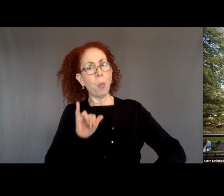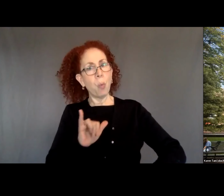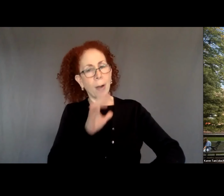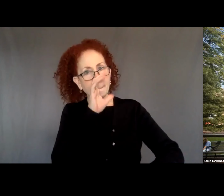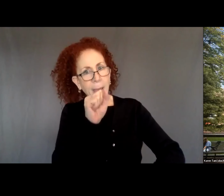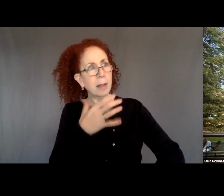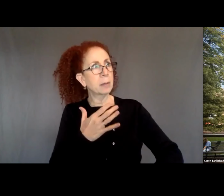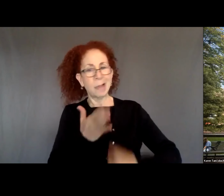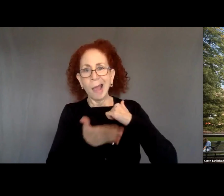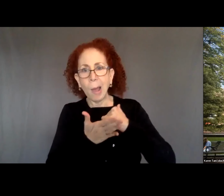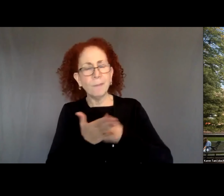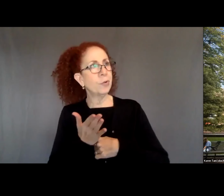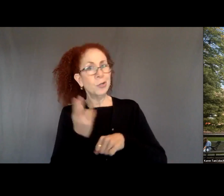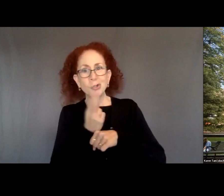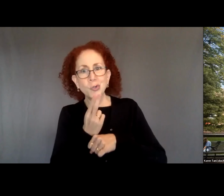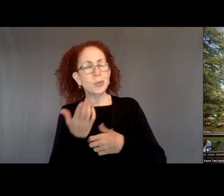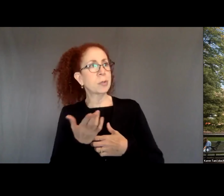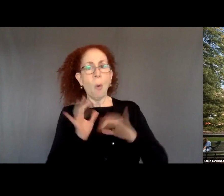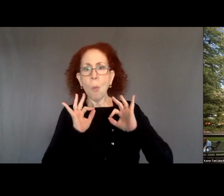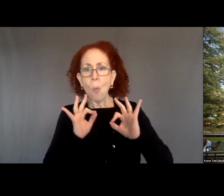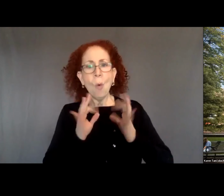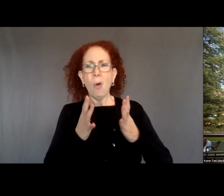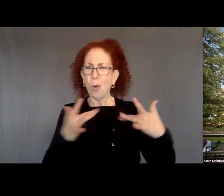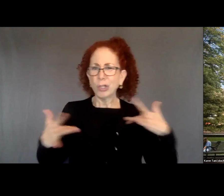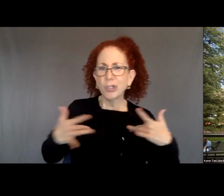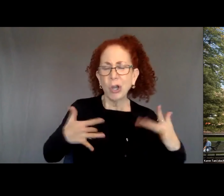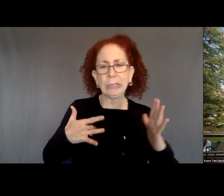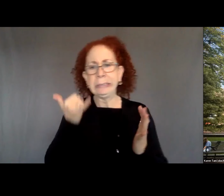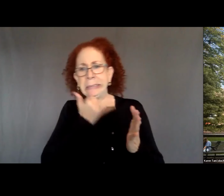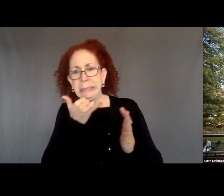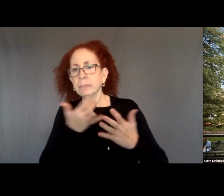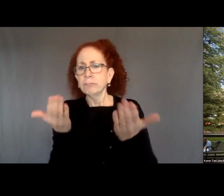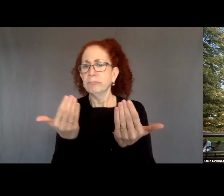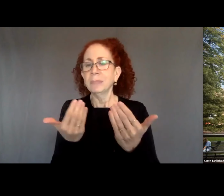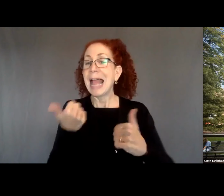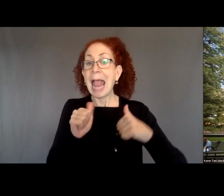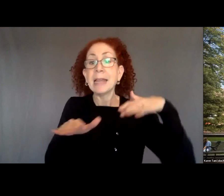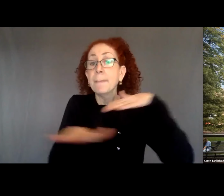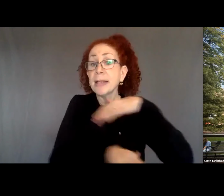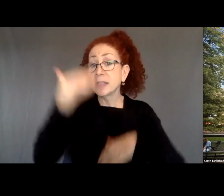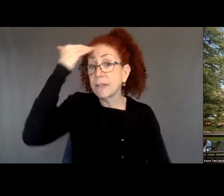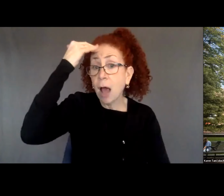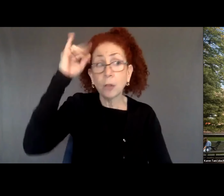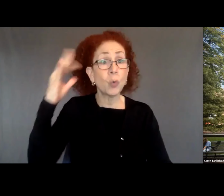useful, promising, troubling? Is there a particular basis of knowledge or experience that informs your